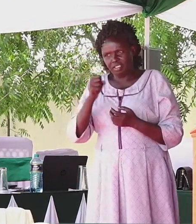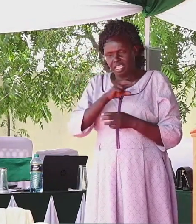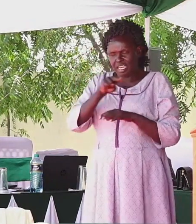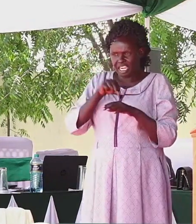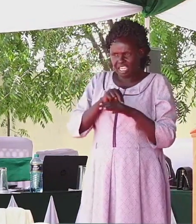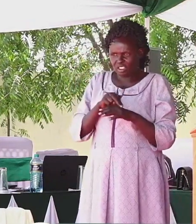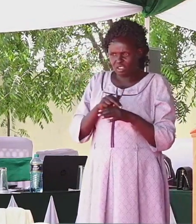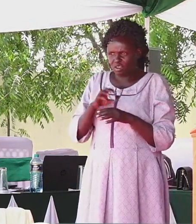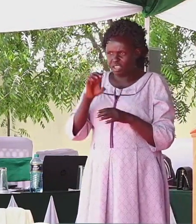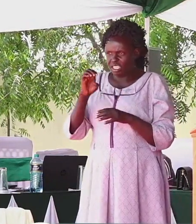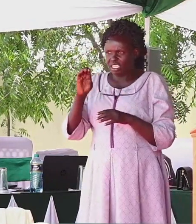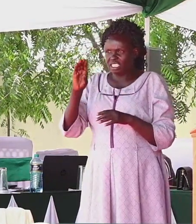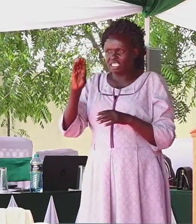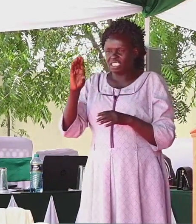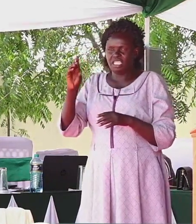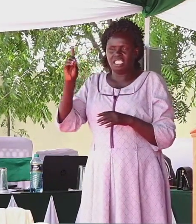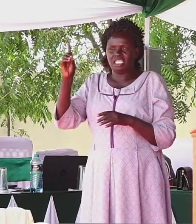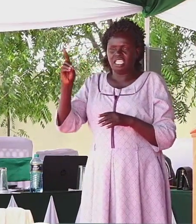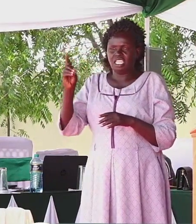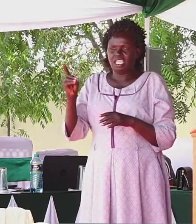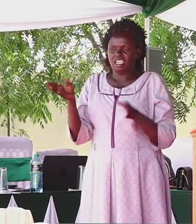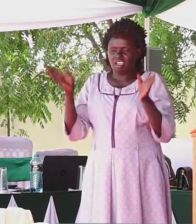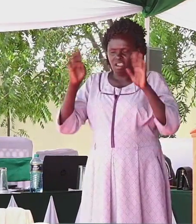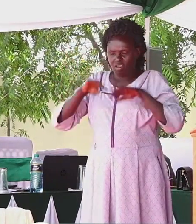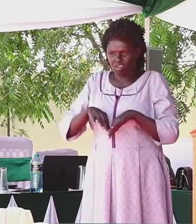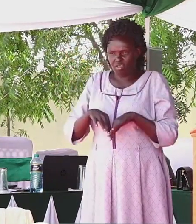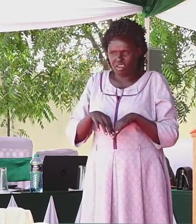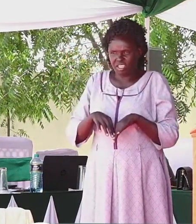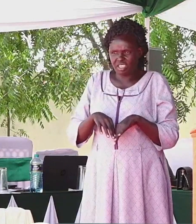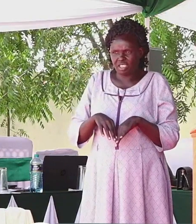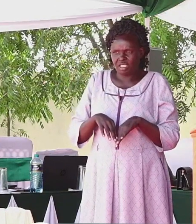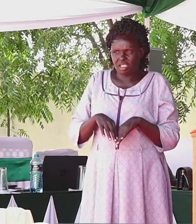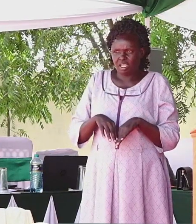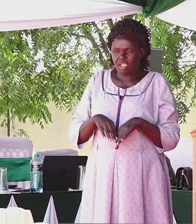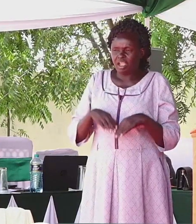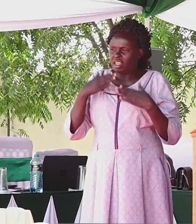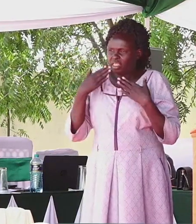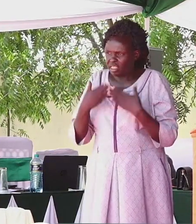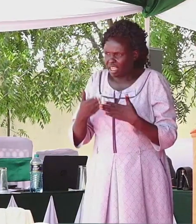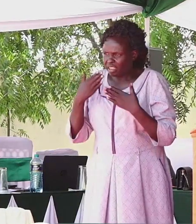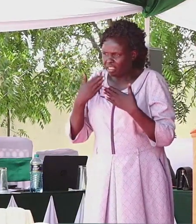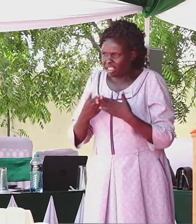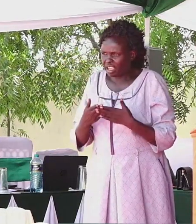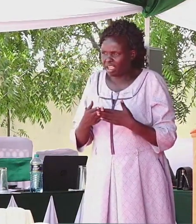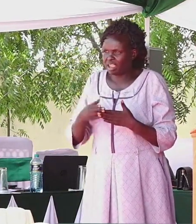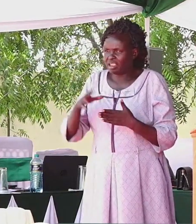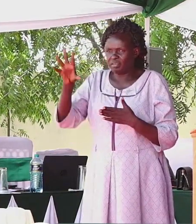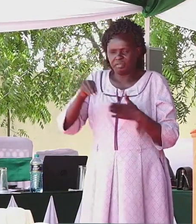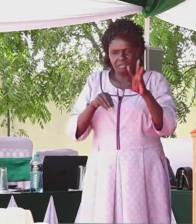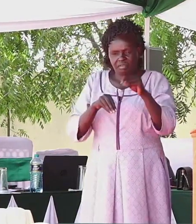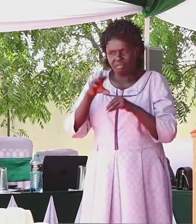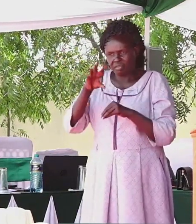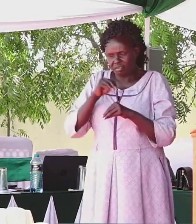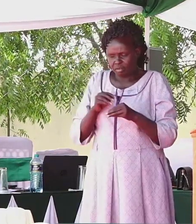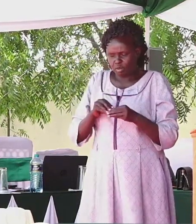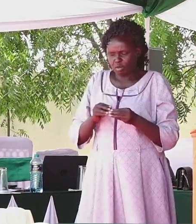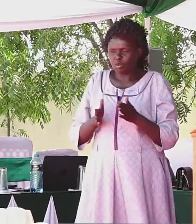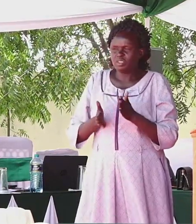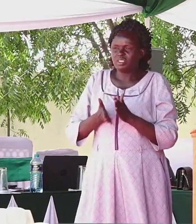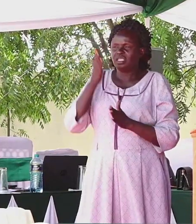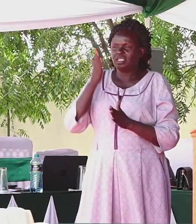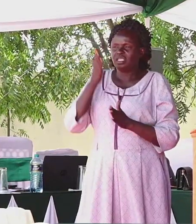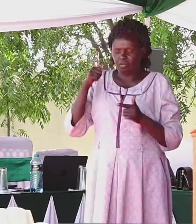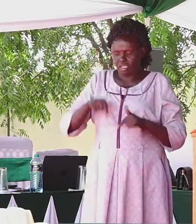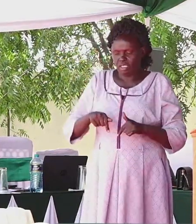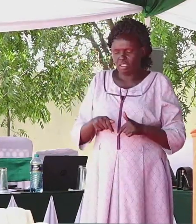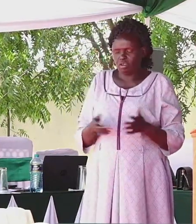Conference for Stakeholders. And I also want to thank every person that contributed to the success of this